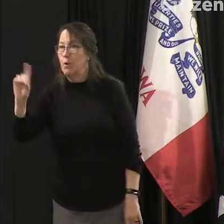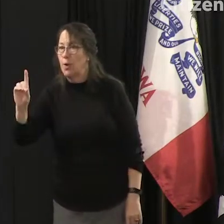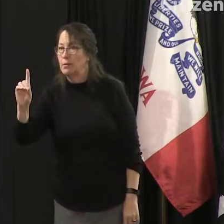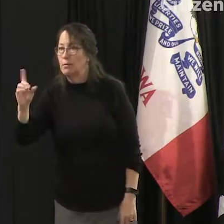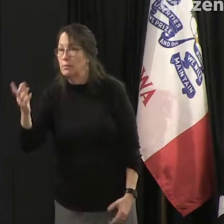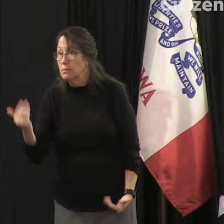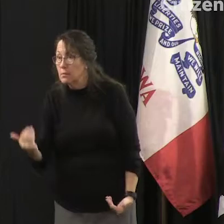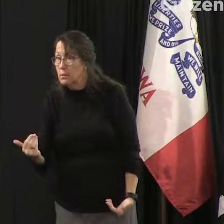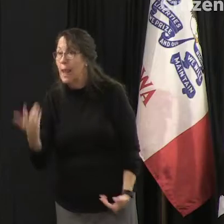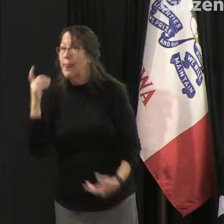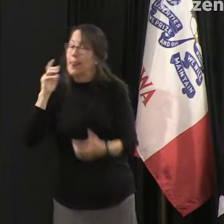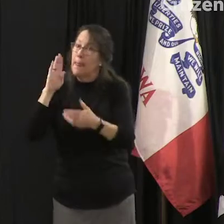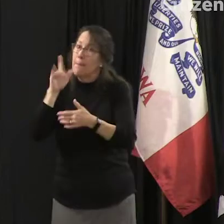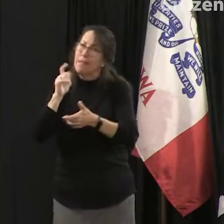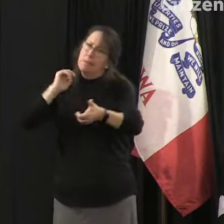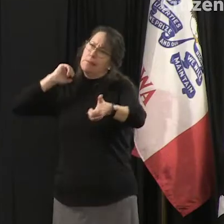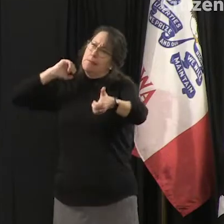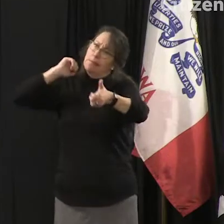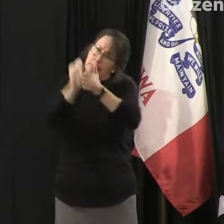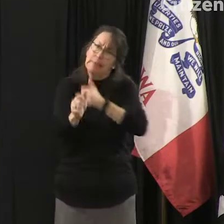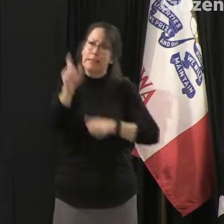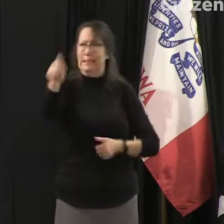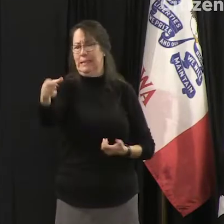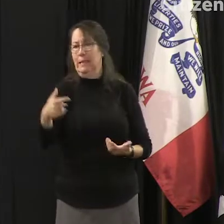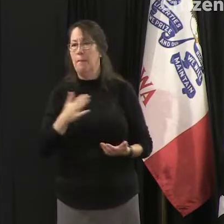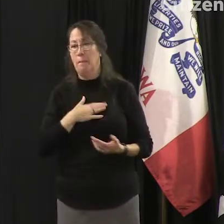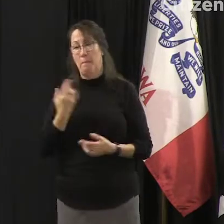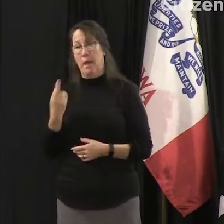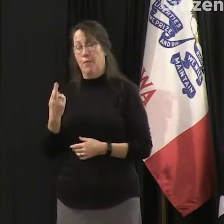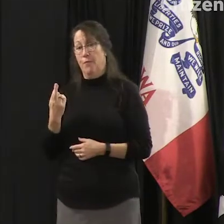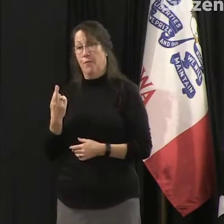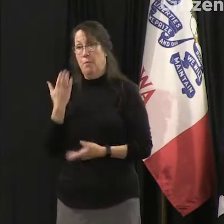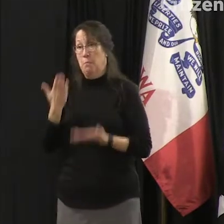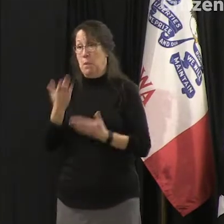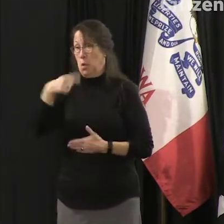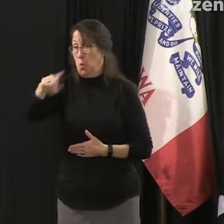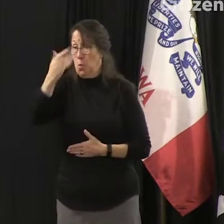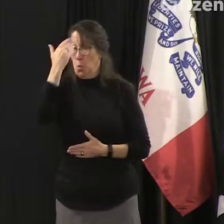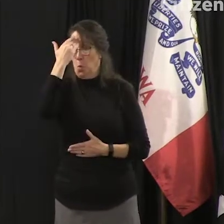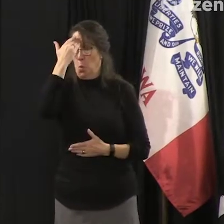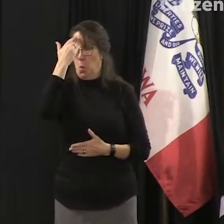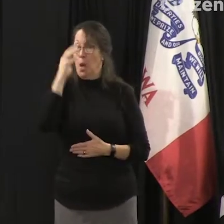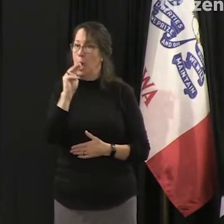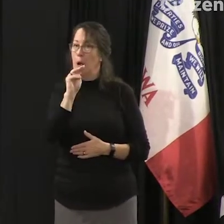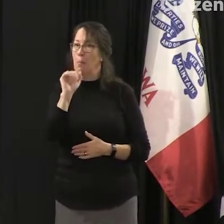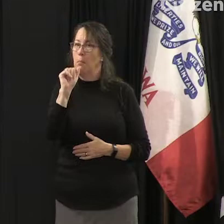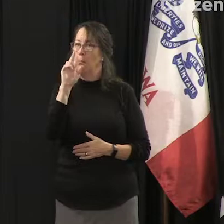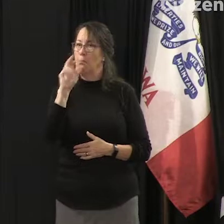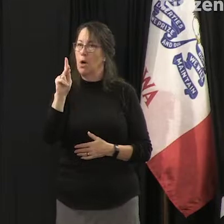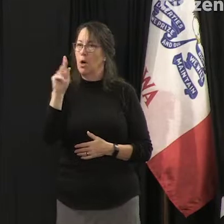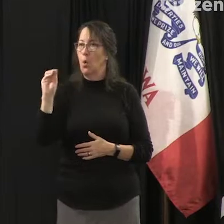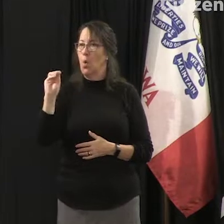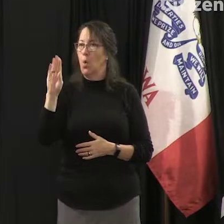We need to get that bill through. Now, a good friend of mine, maybe some of you knew of Mark Abristo,